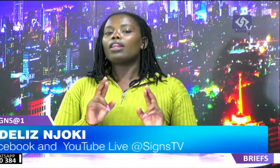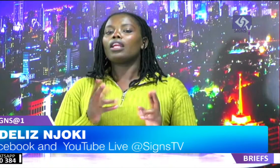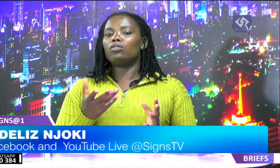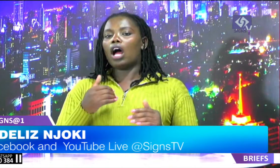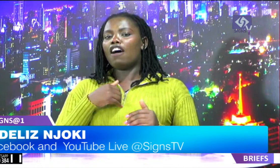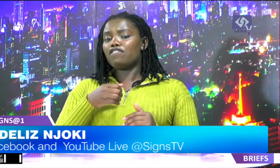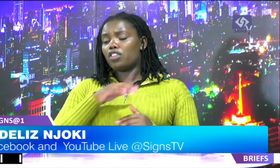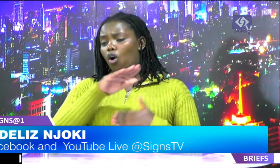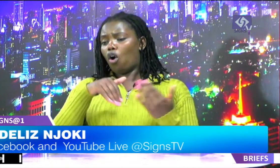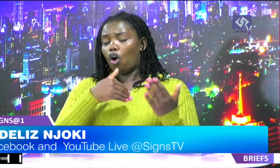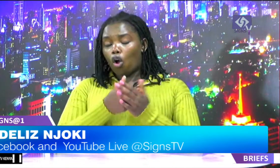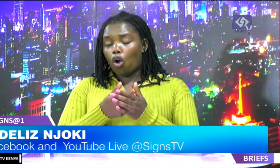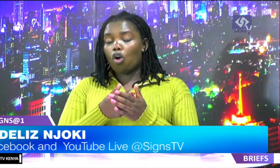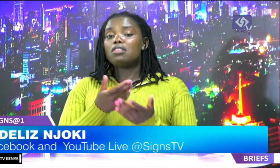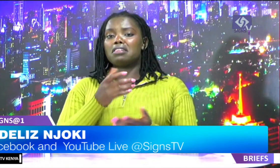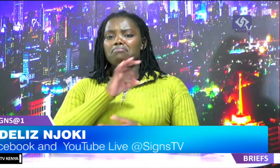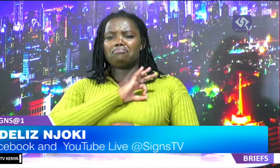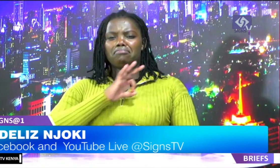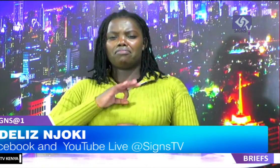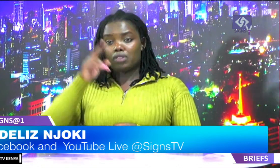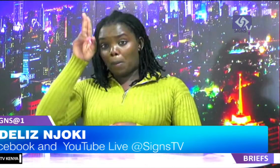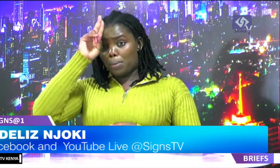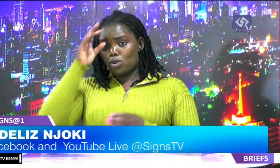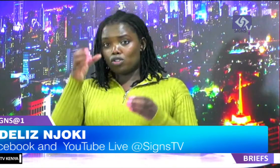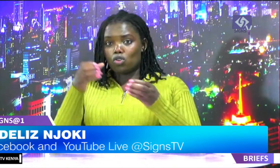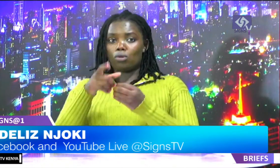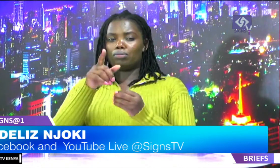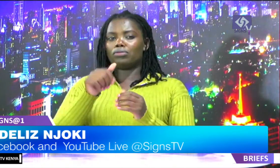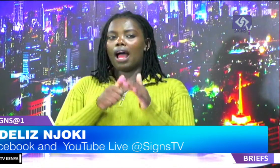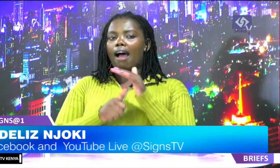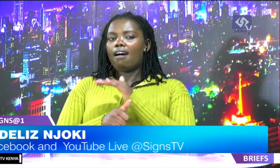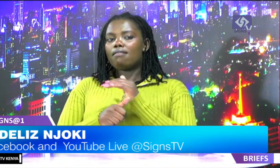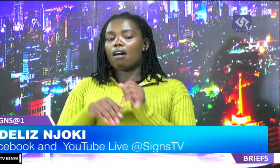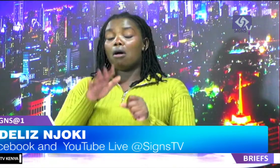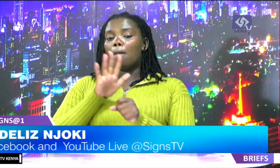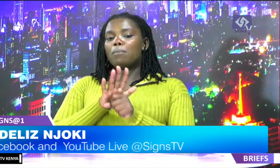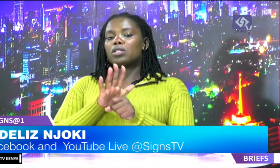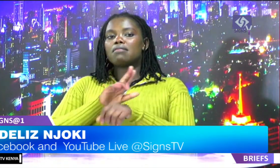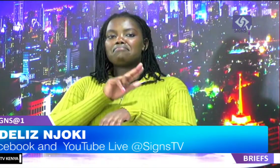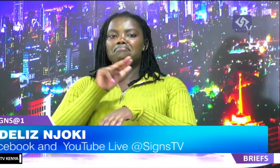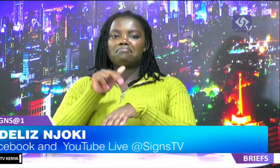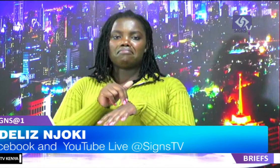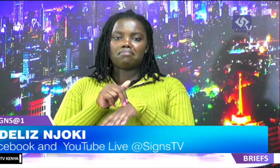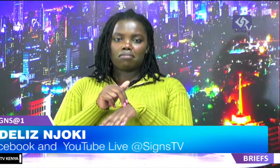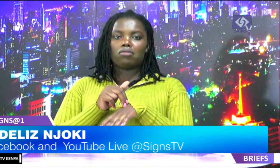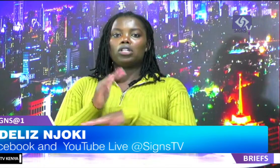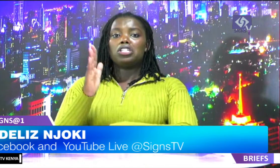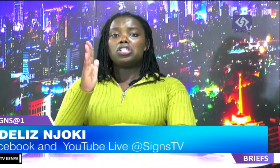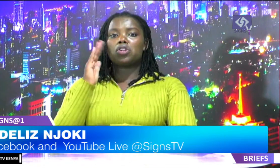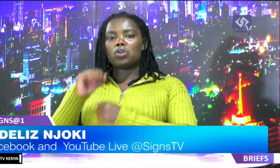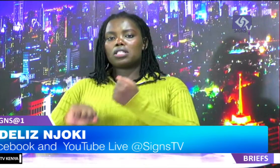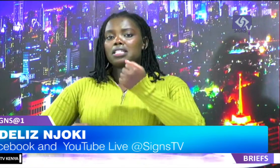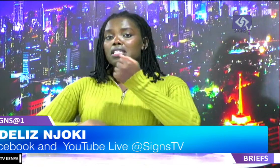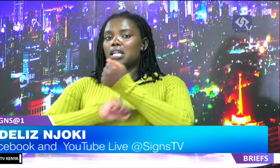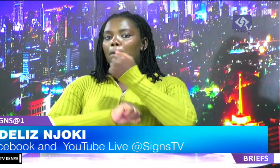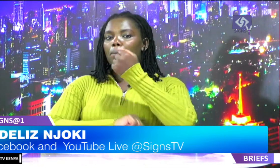set to deploy the officers under the Multinational Security Support Initiative,